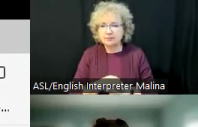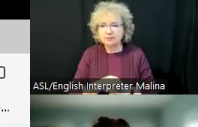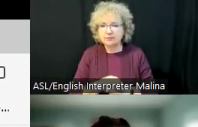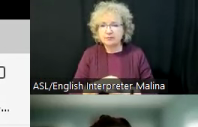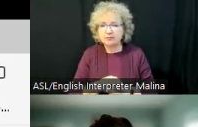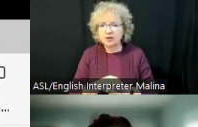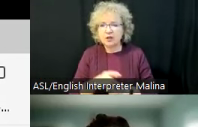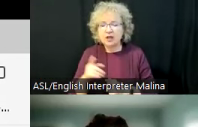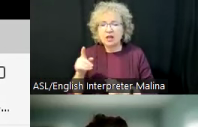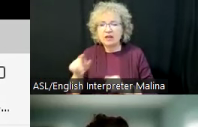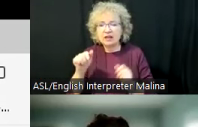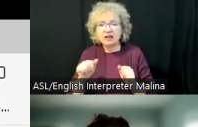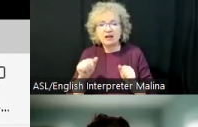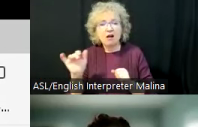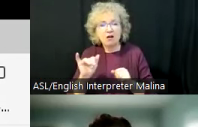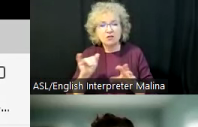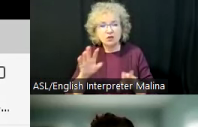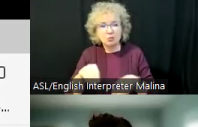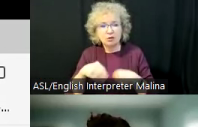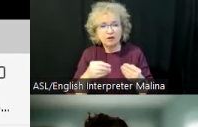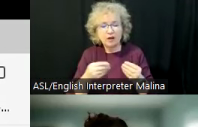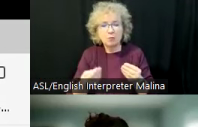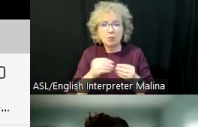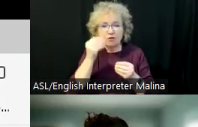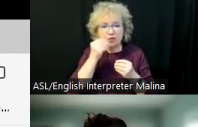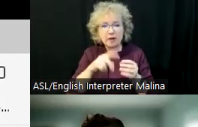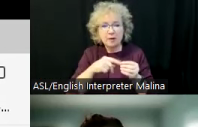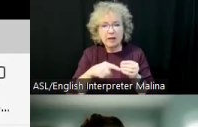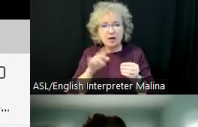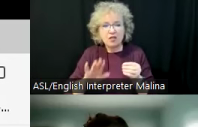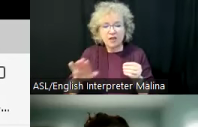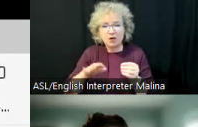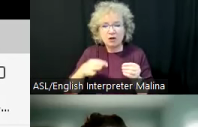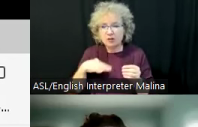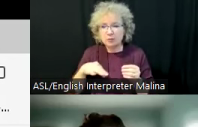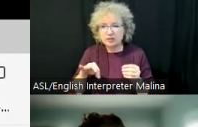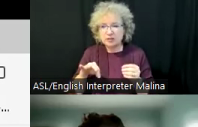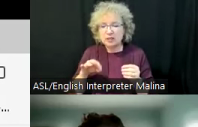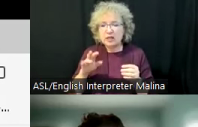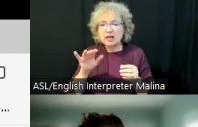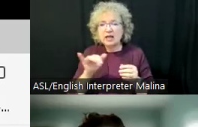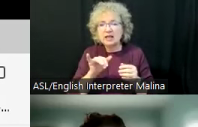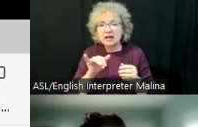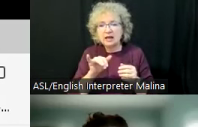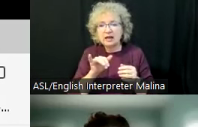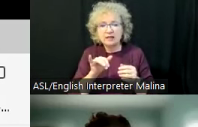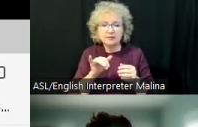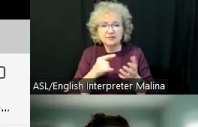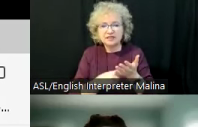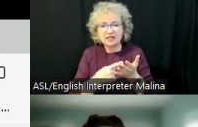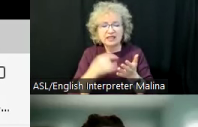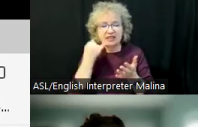they can also provide additional information about their eligibility, you know, like talking through if they meet that